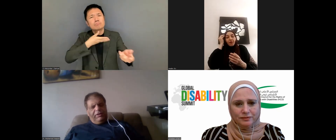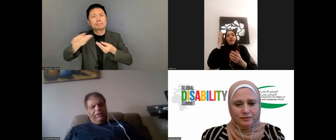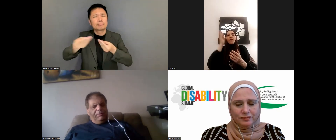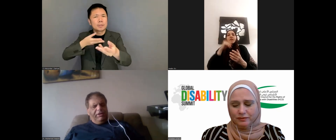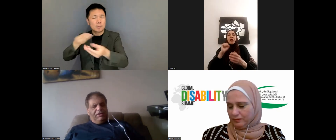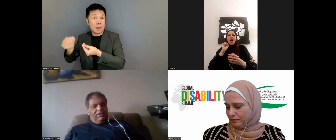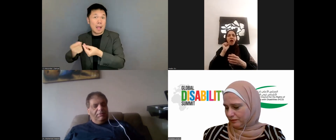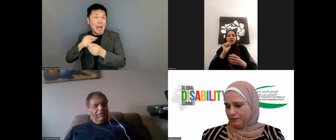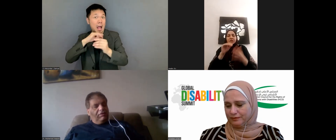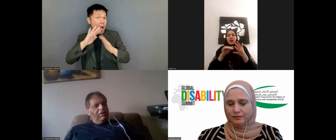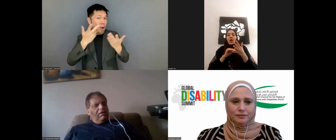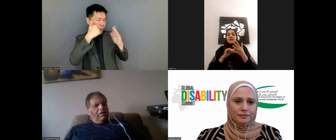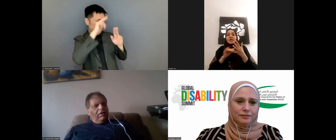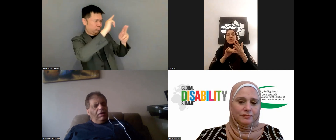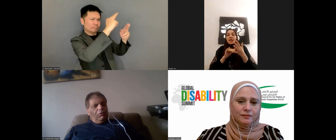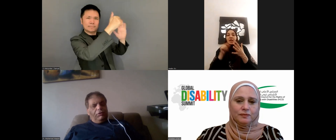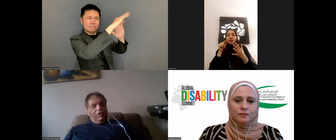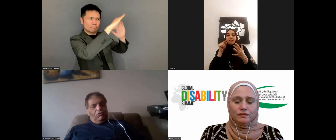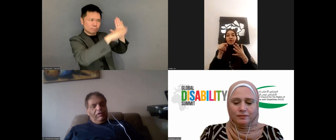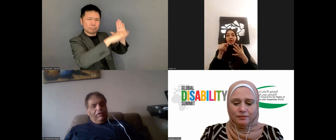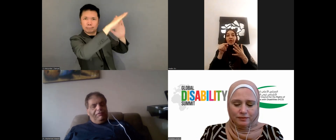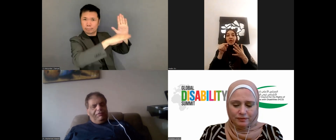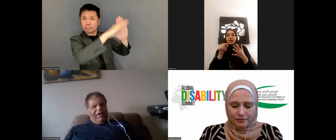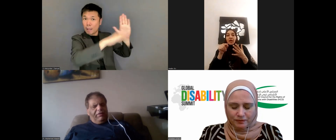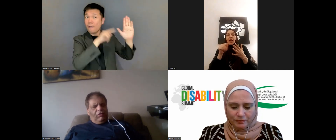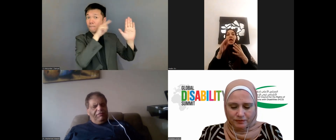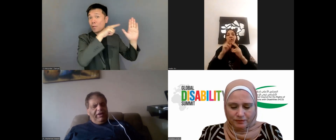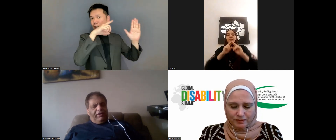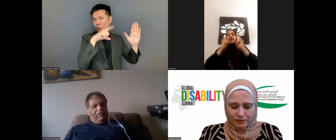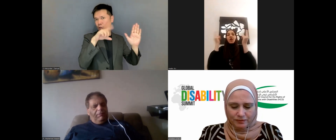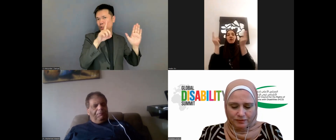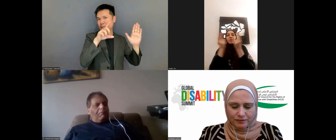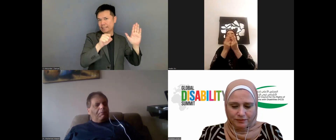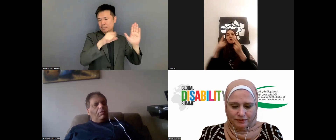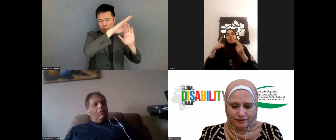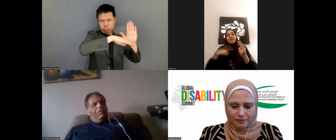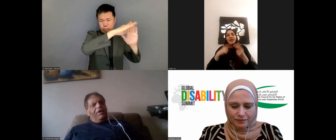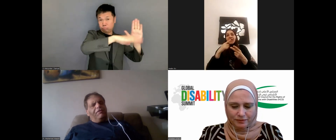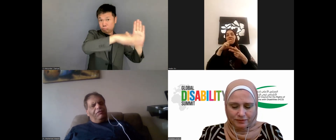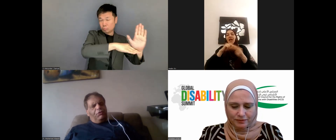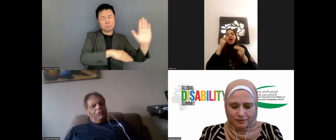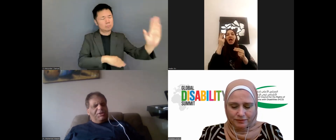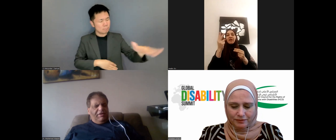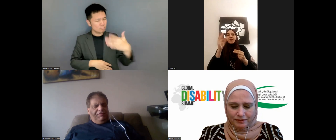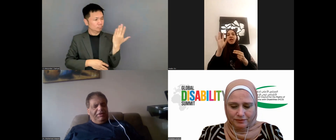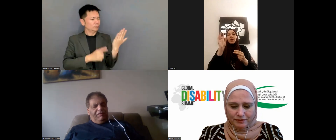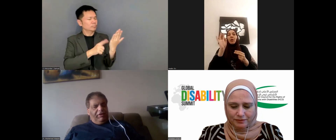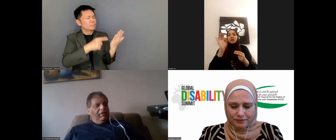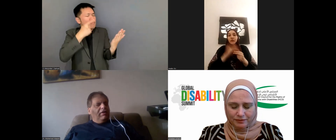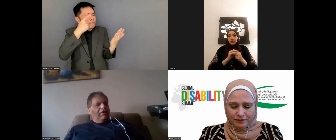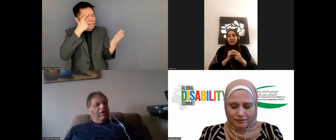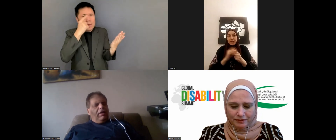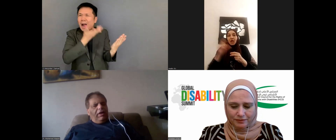Global Disability Summit in order to reflect their views